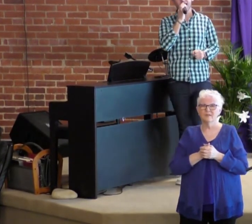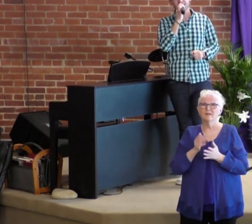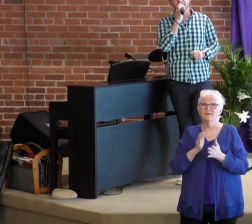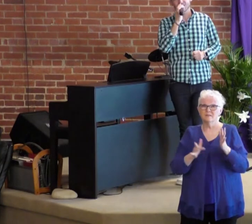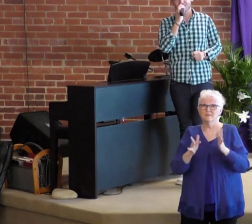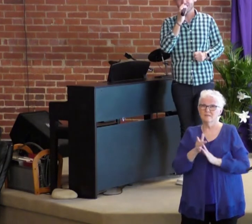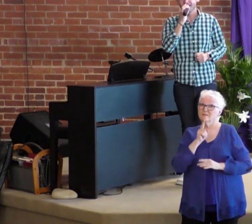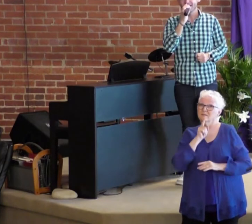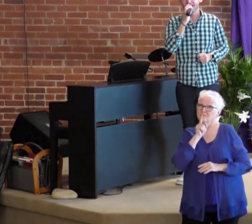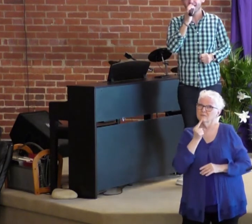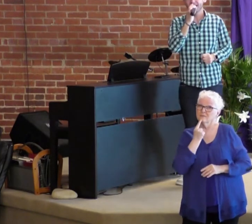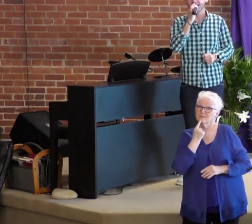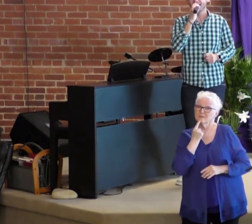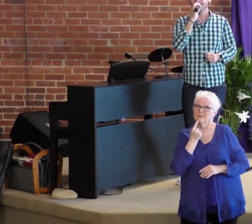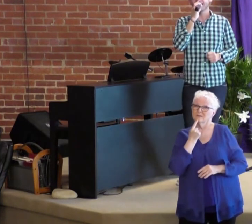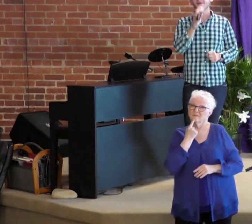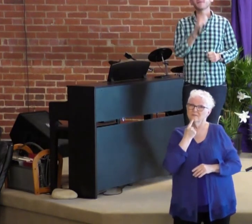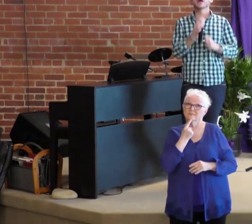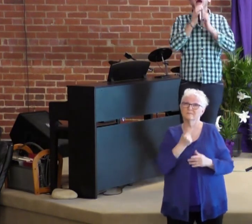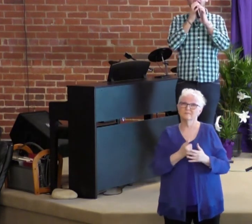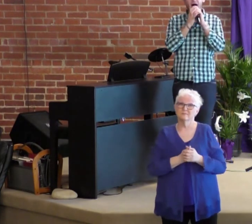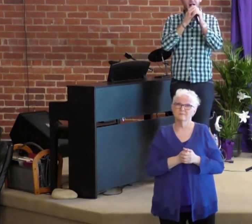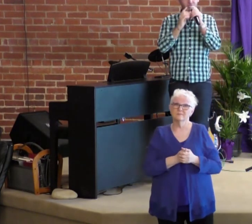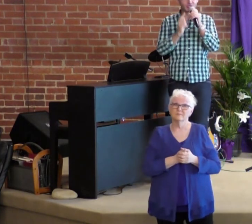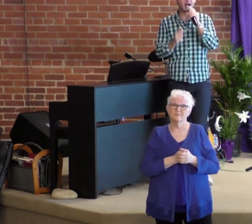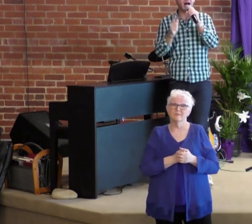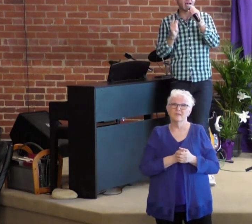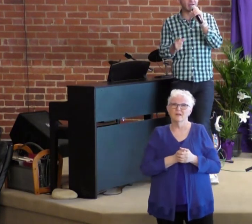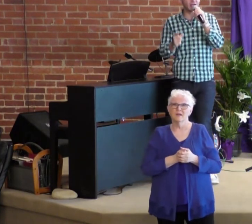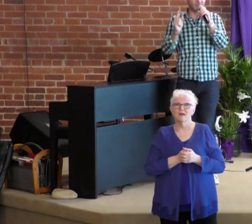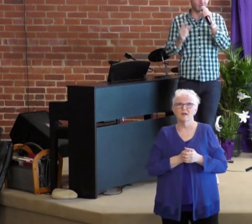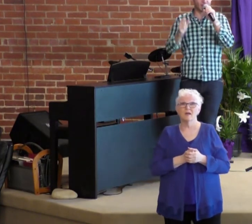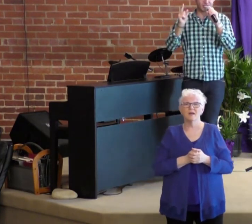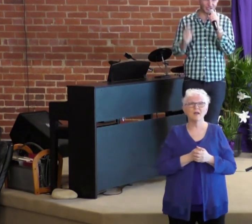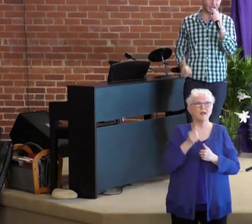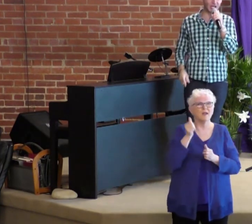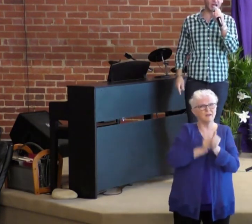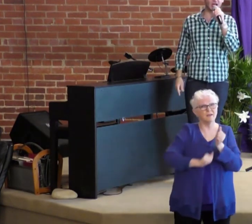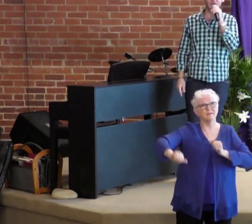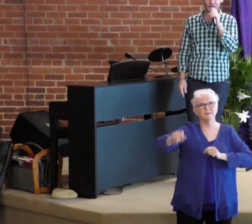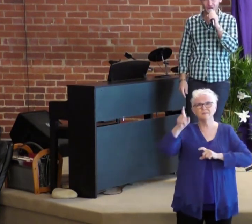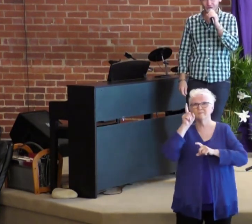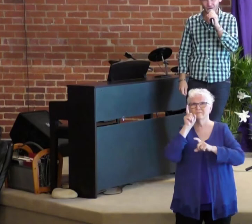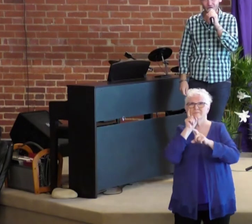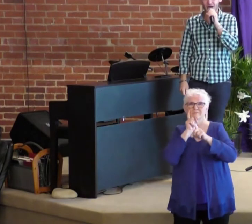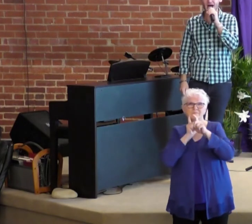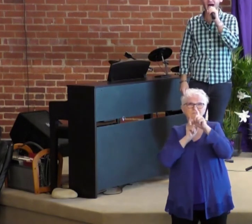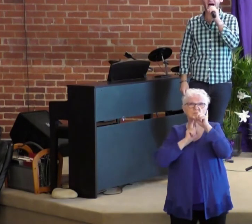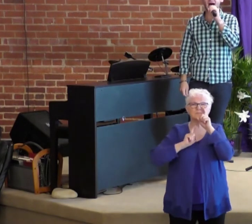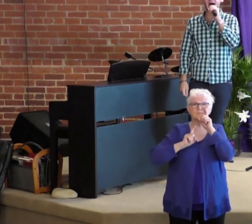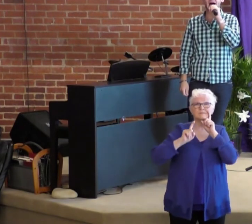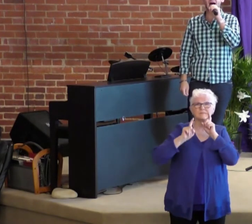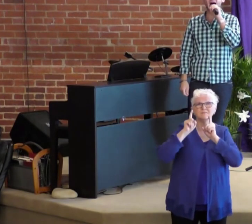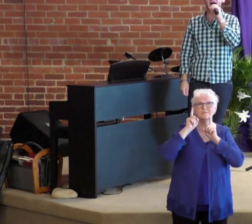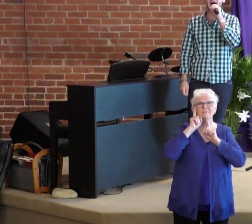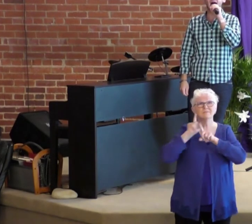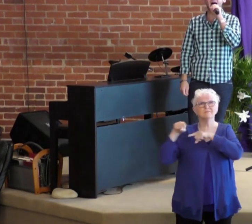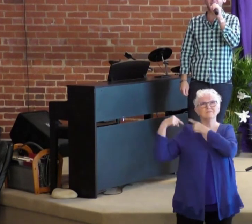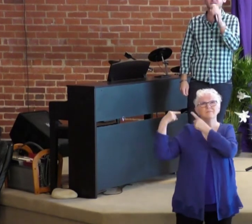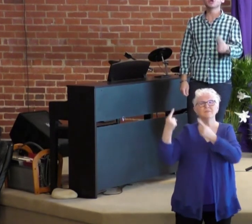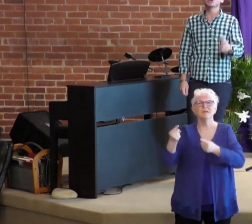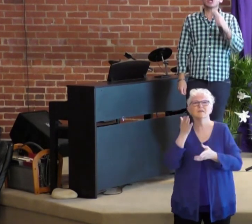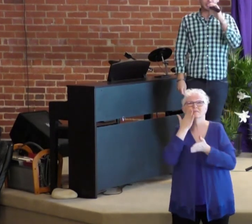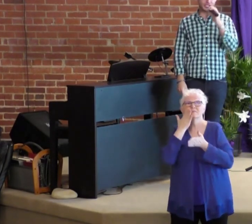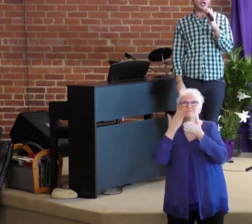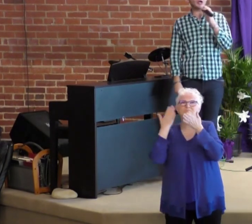And I did say I'll dry every tear you cry.